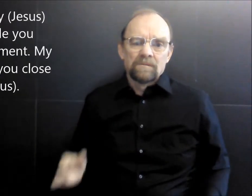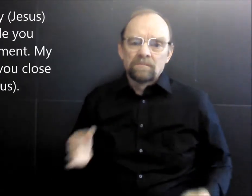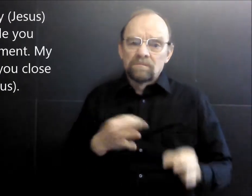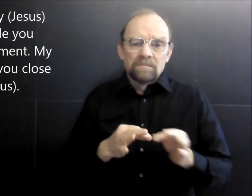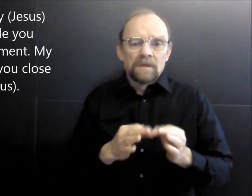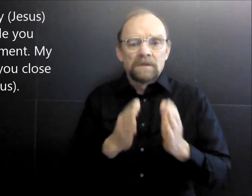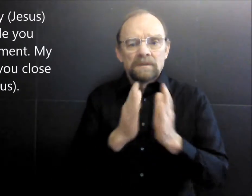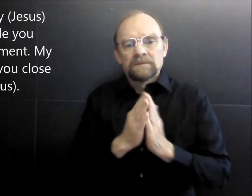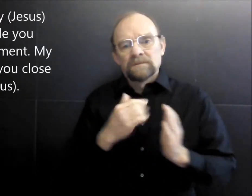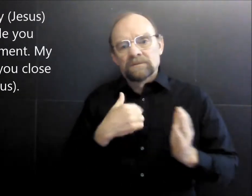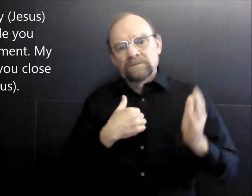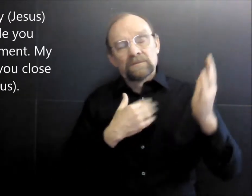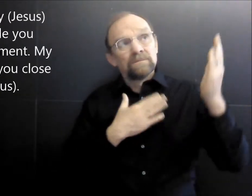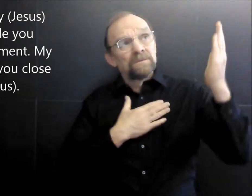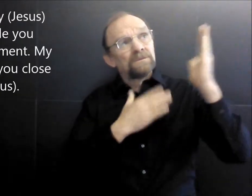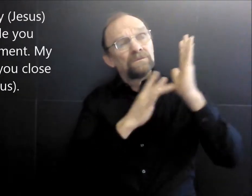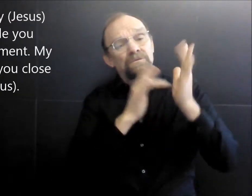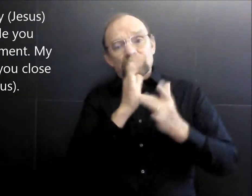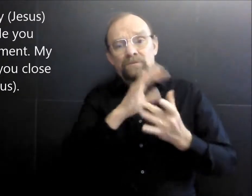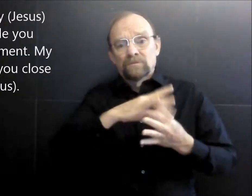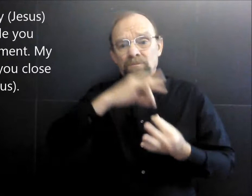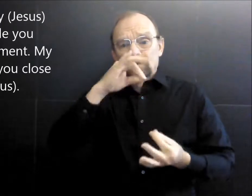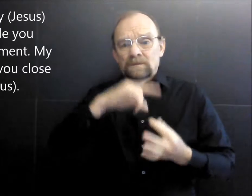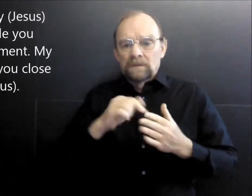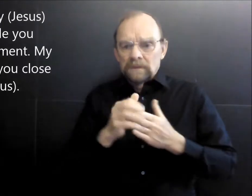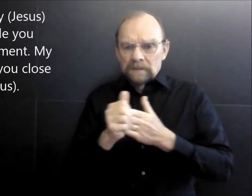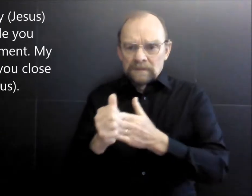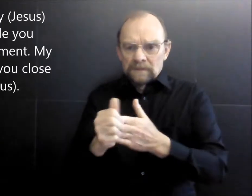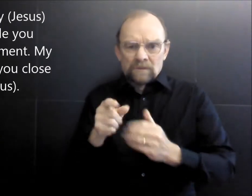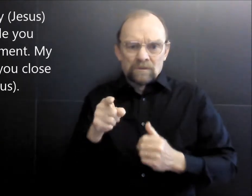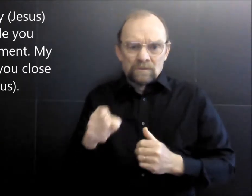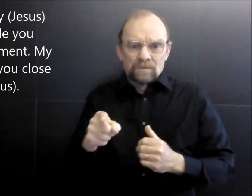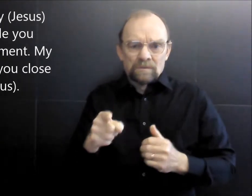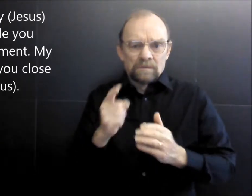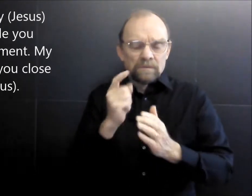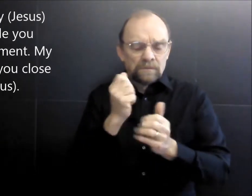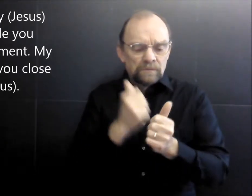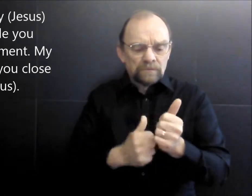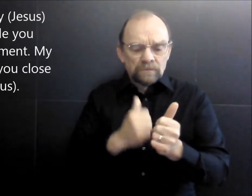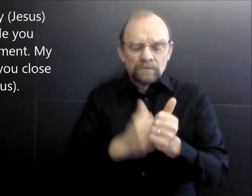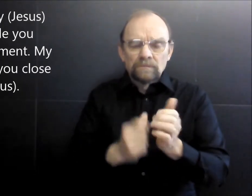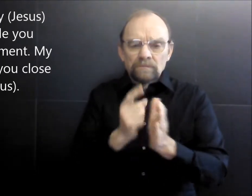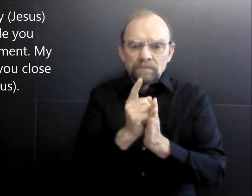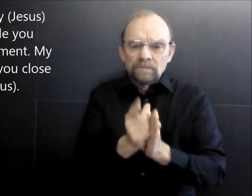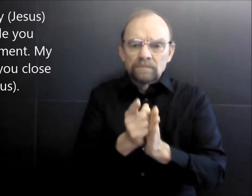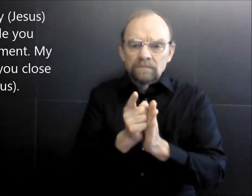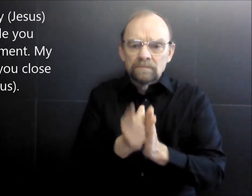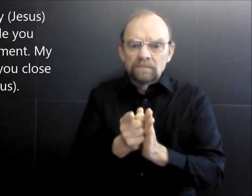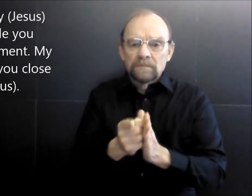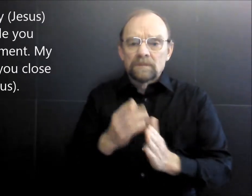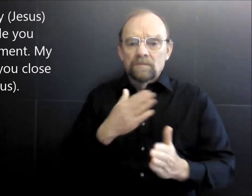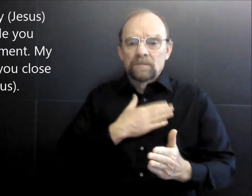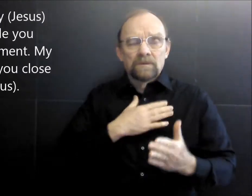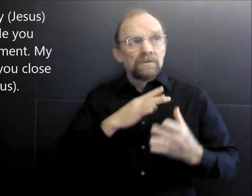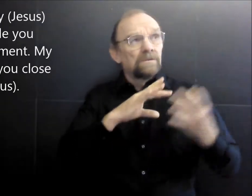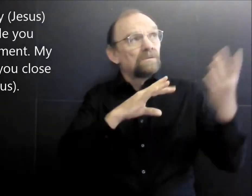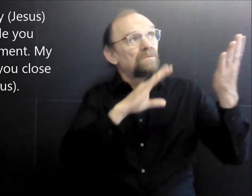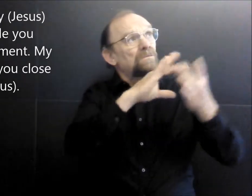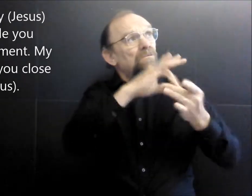Instead, ask my spirit to guide you moment by moment My spirit will keep you close to me